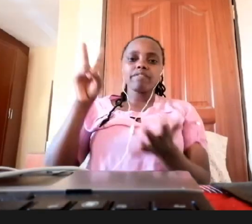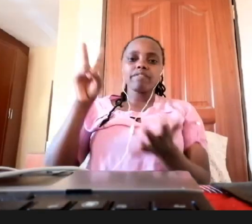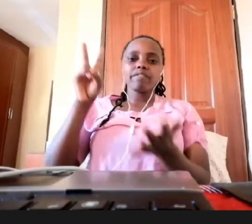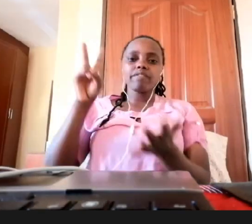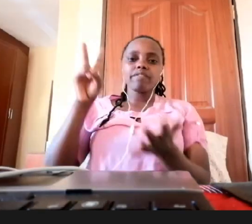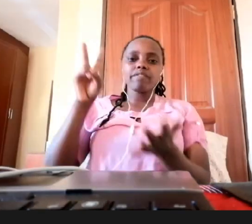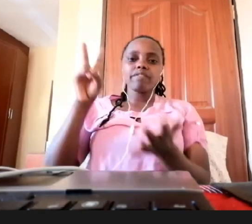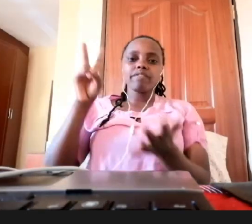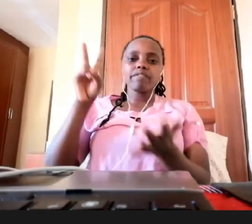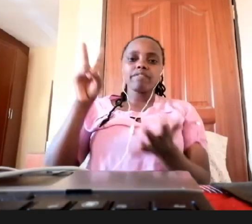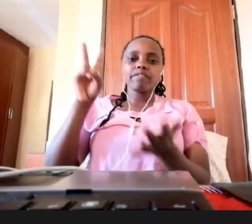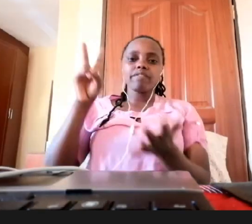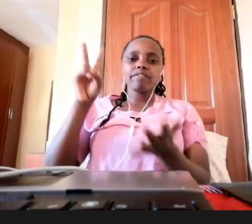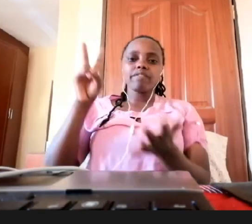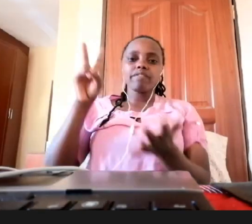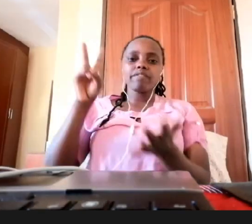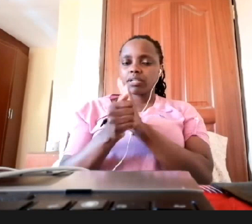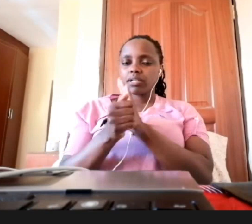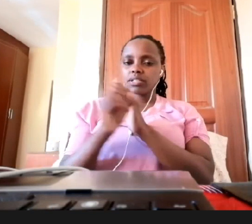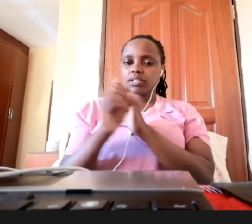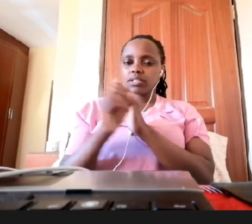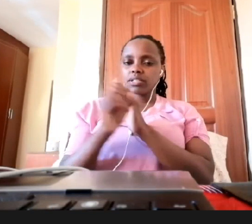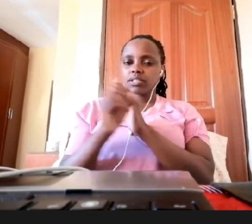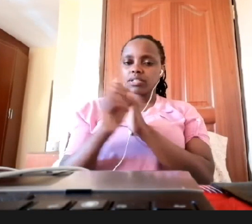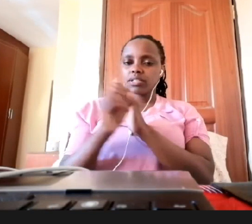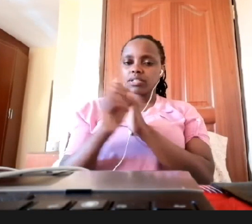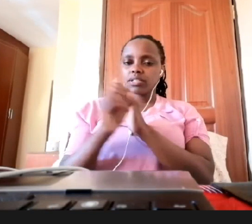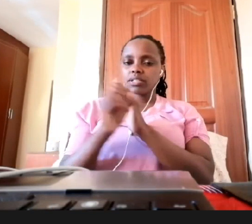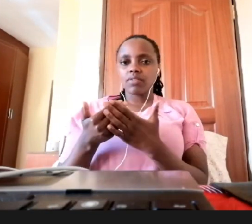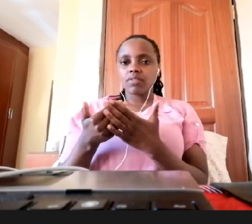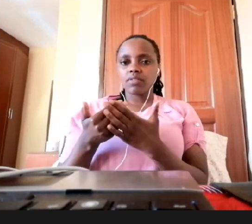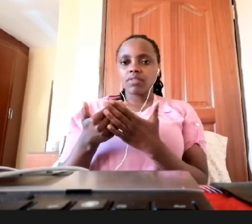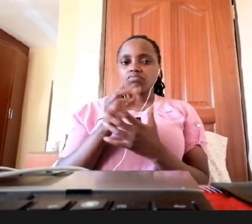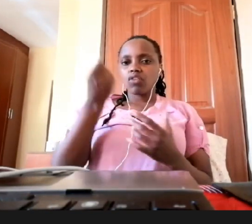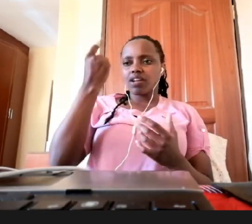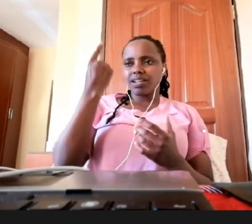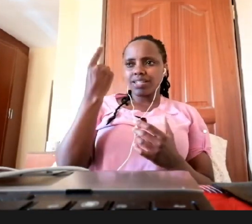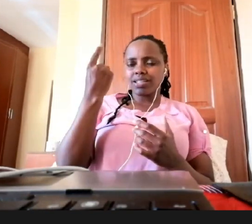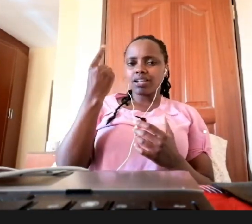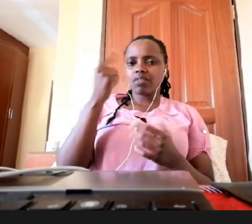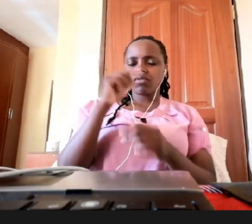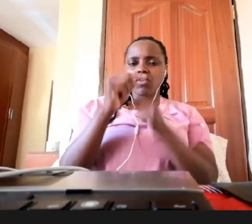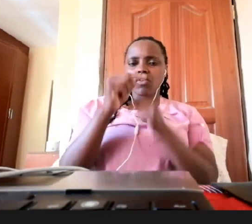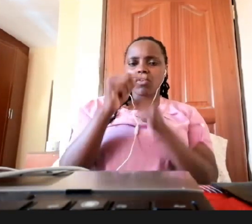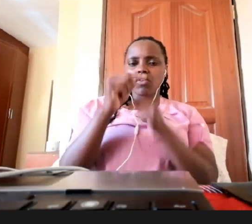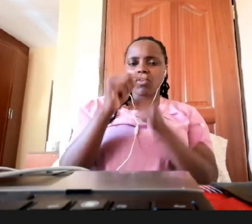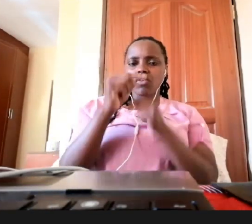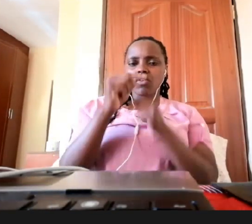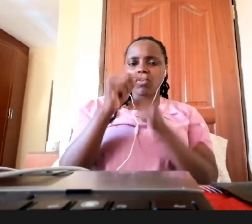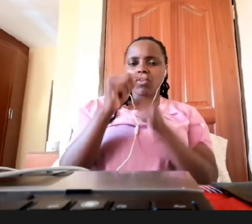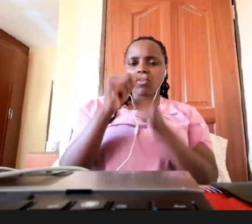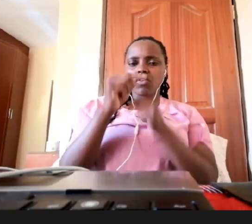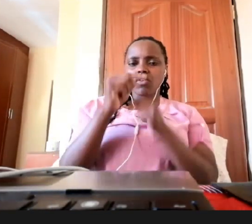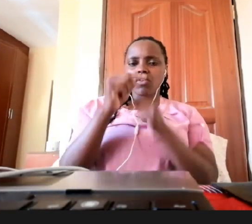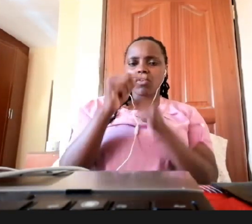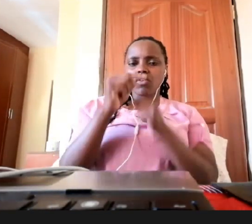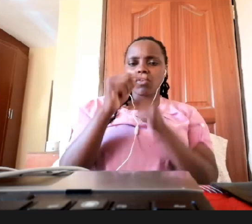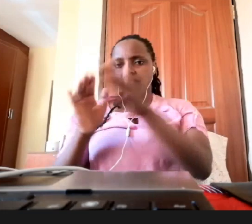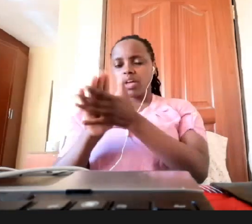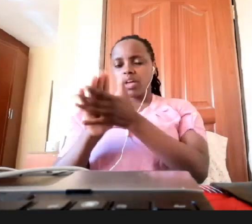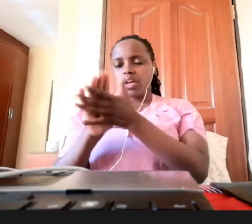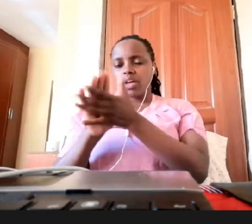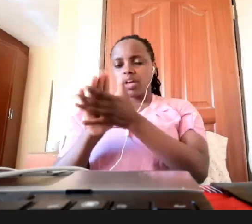The competency of members on the understanding of the procedures in drafting and publishing